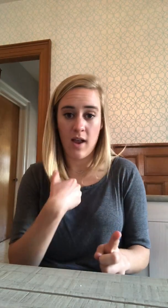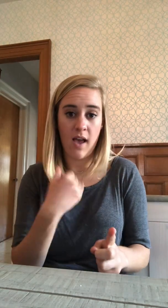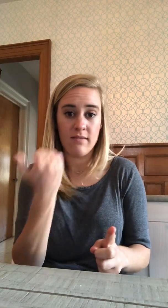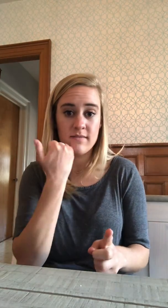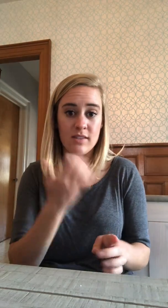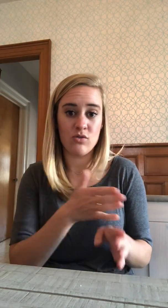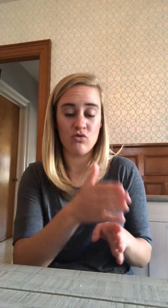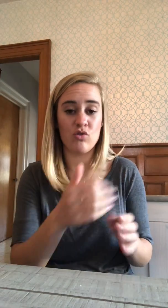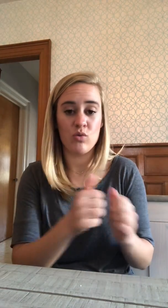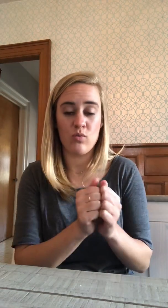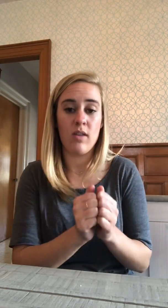it, but this is rare.